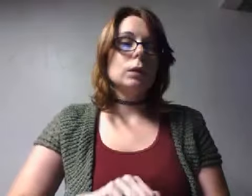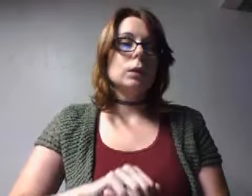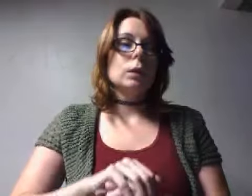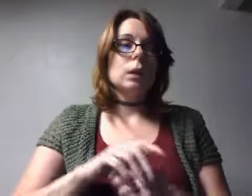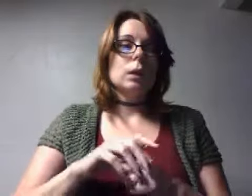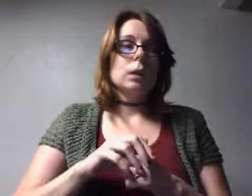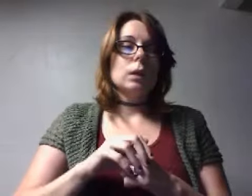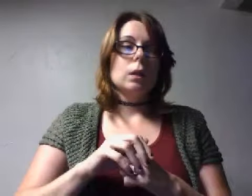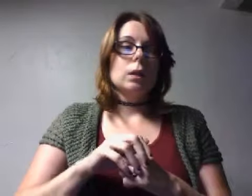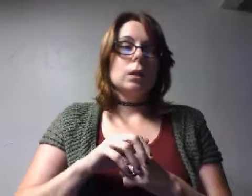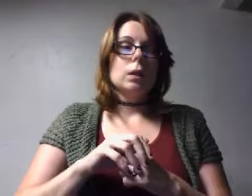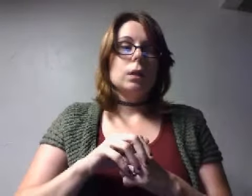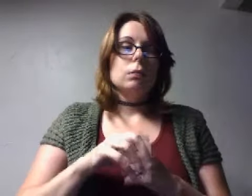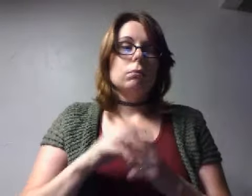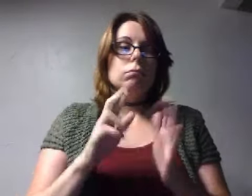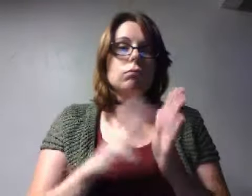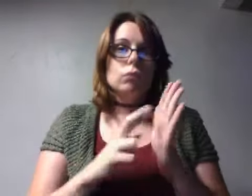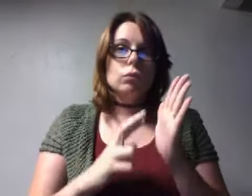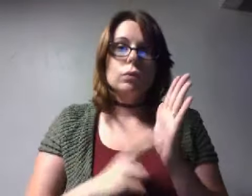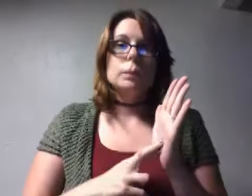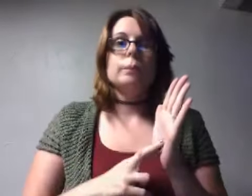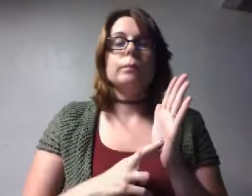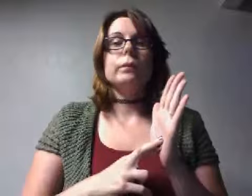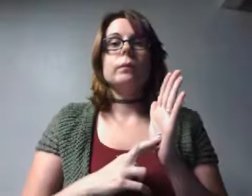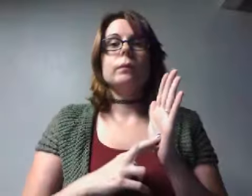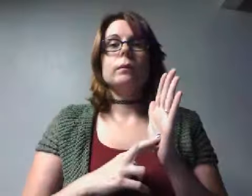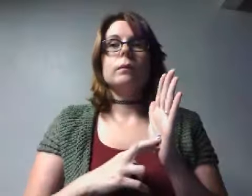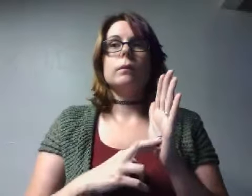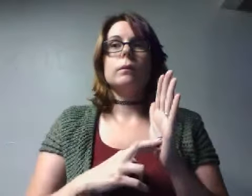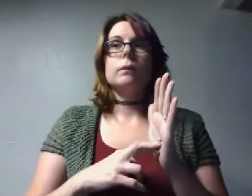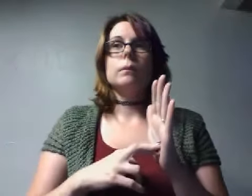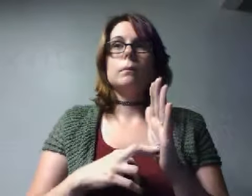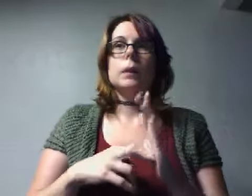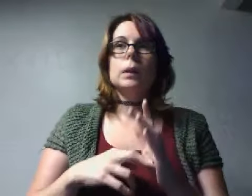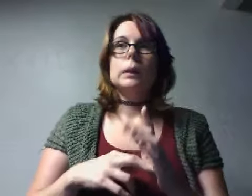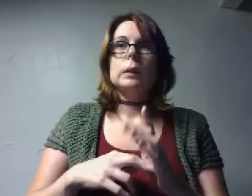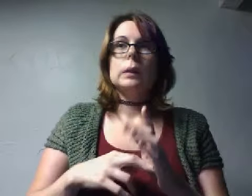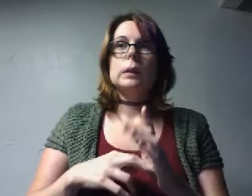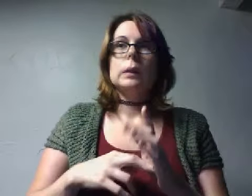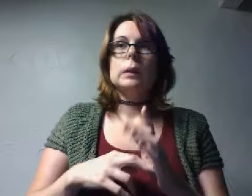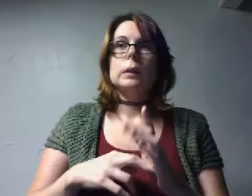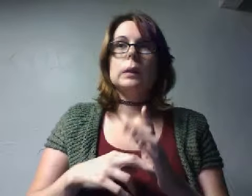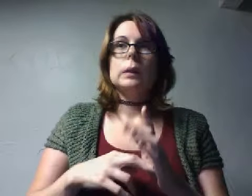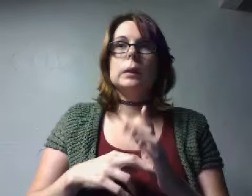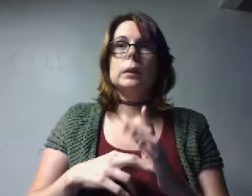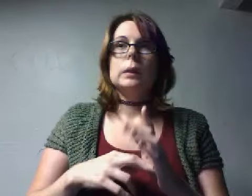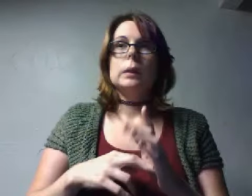way, and if people were just more generally open-minded, then accepting pieces of art like that would